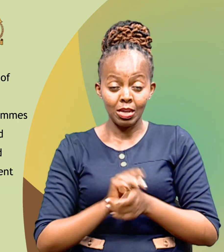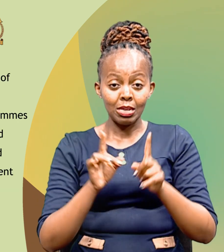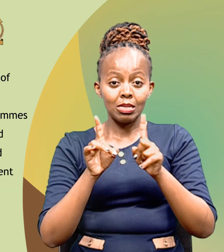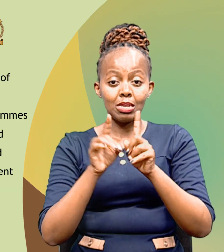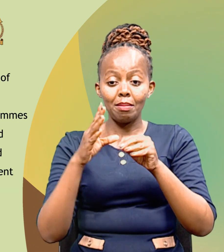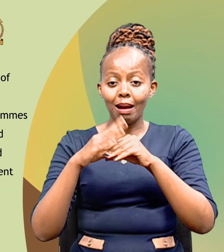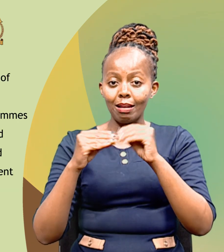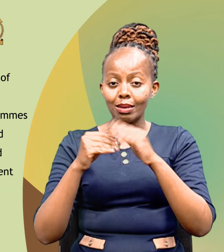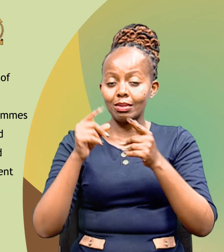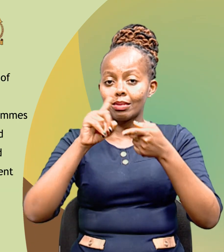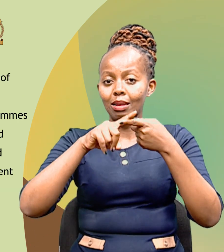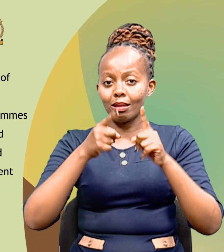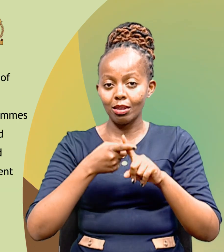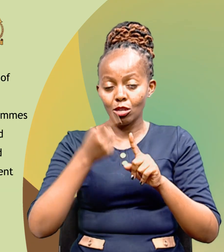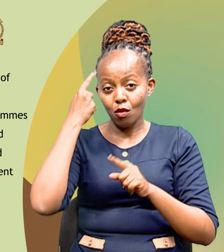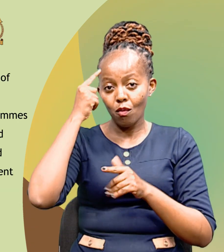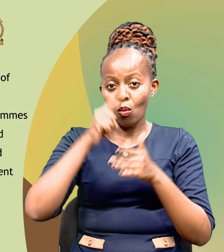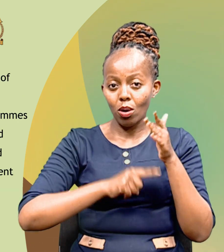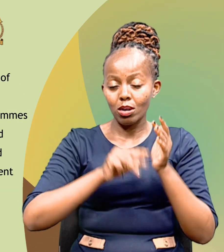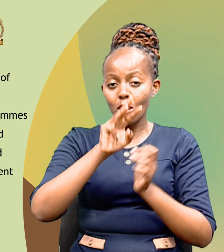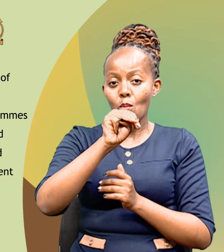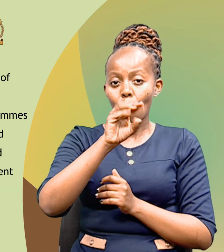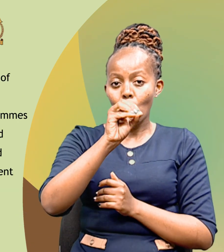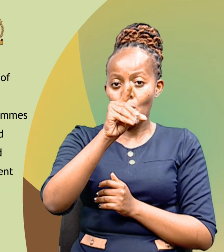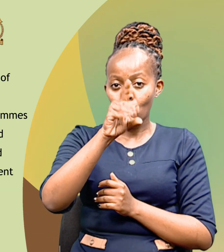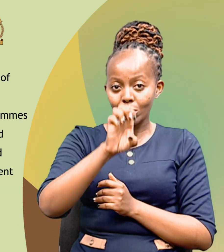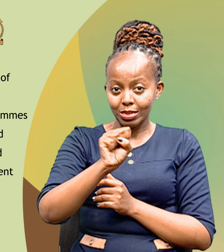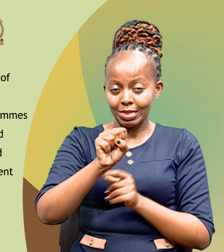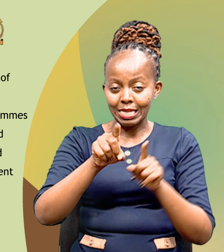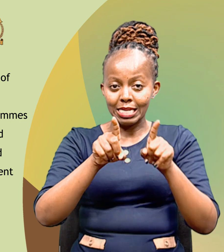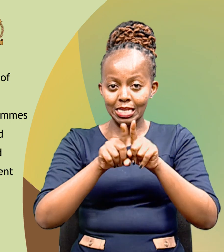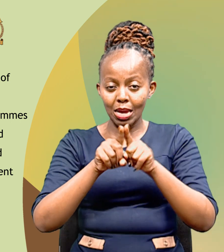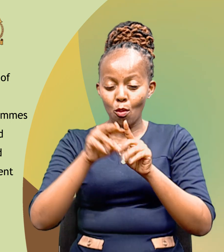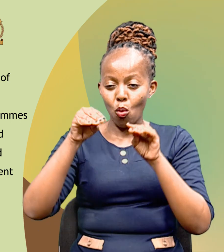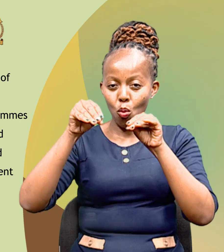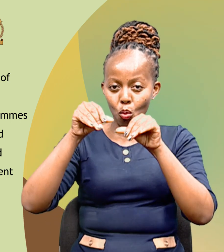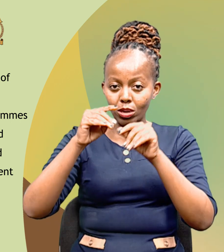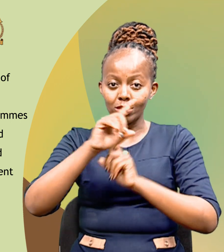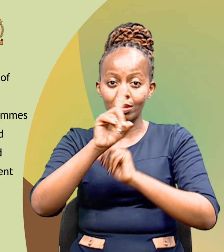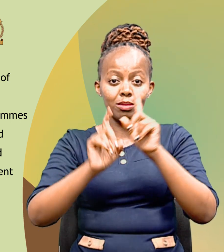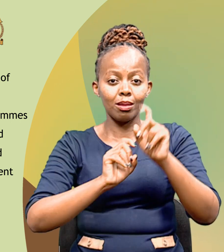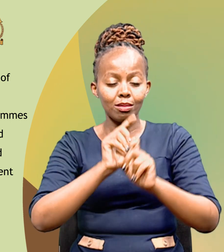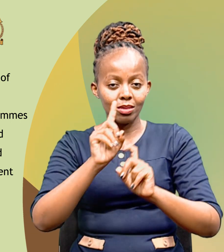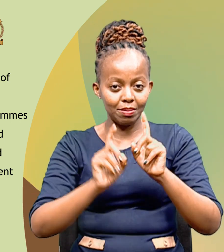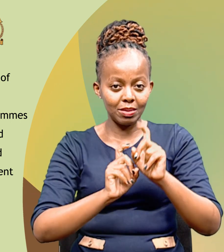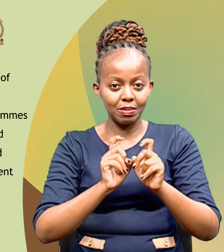setting standards for modes and quality of examinations,